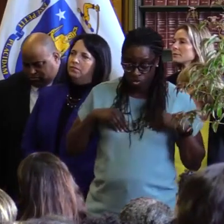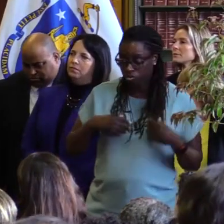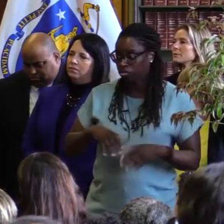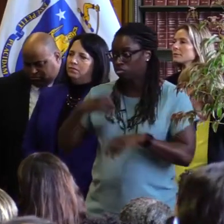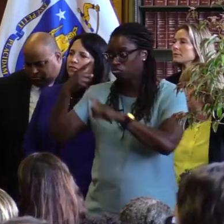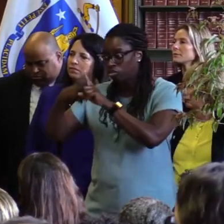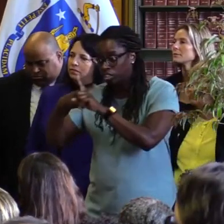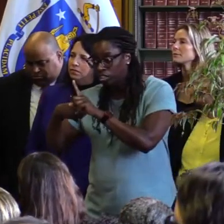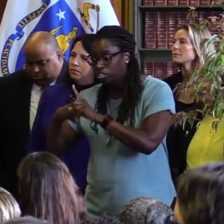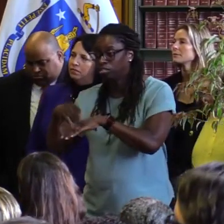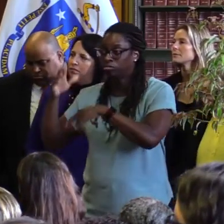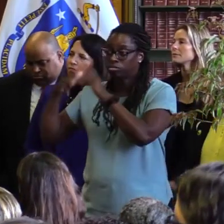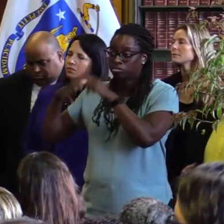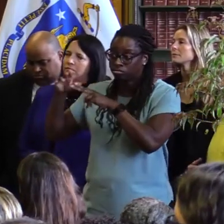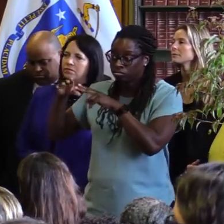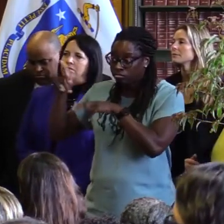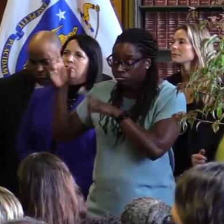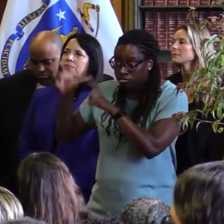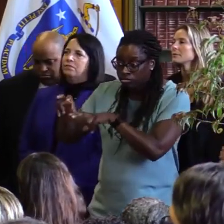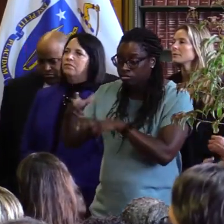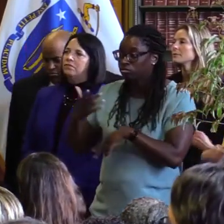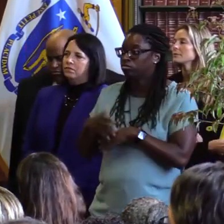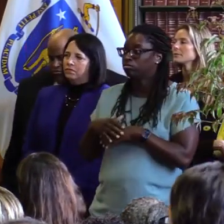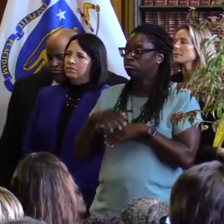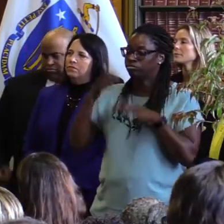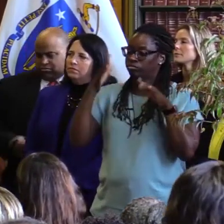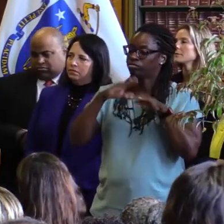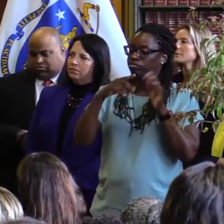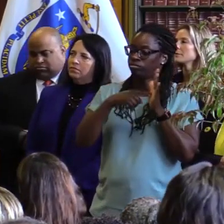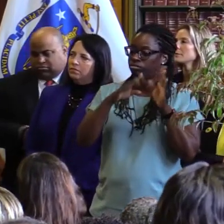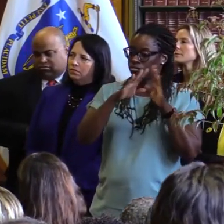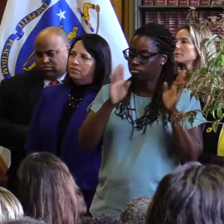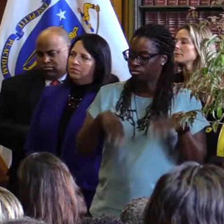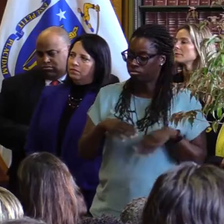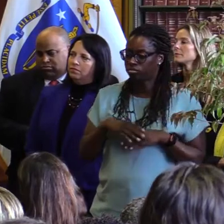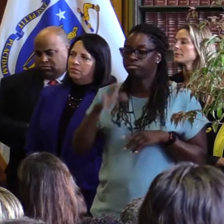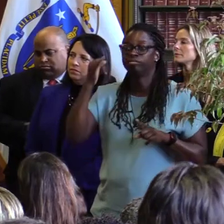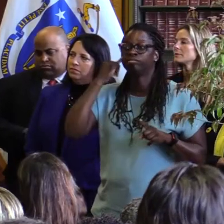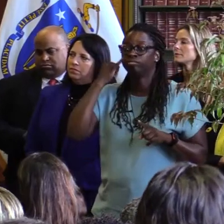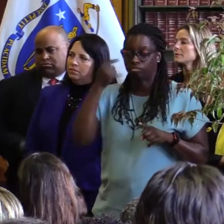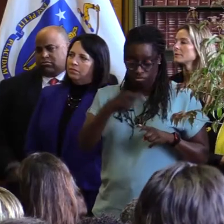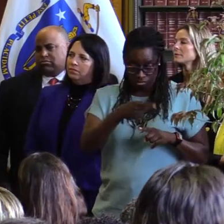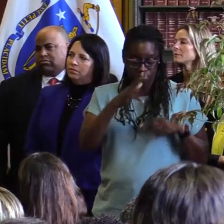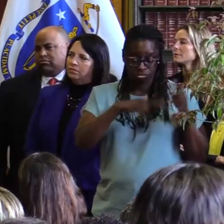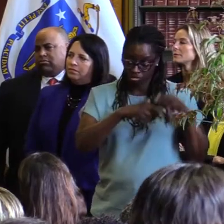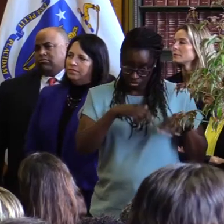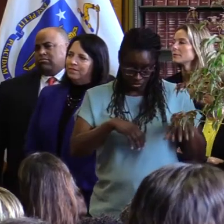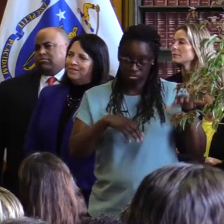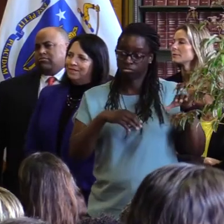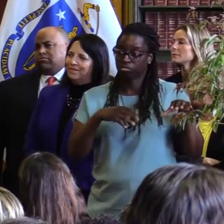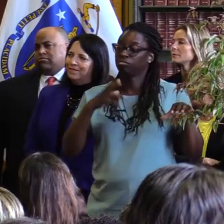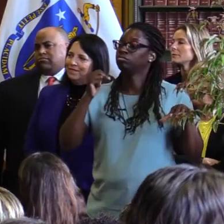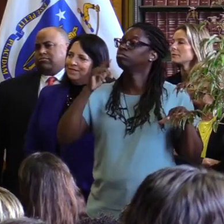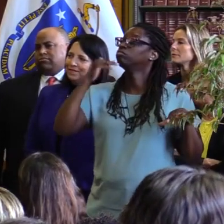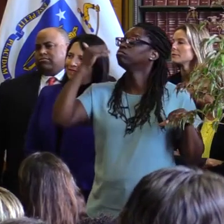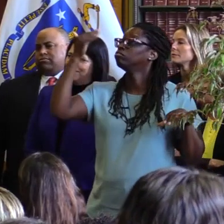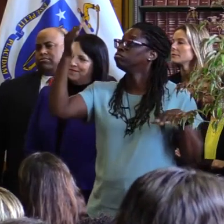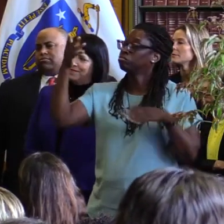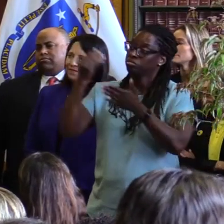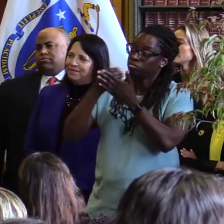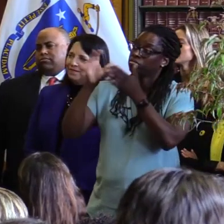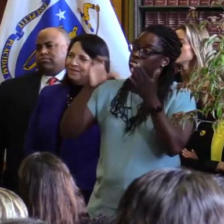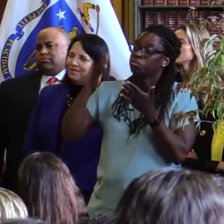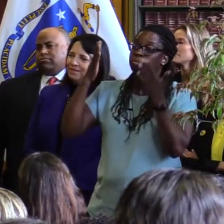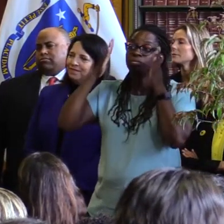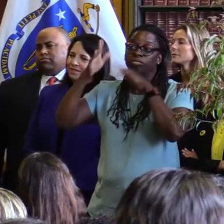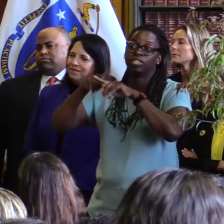housing. That doesn't close the door down the line to other forms of investment in other things that will help us